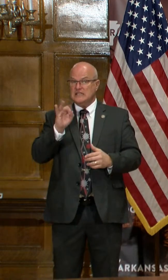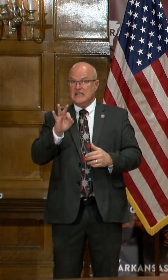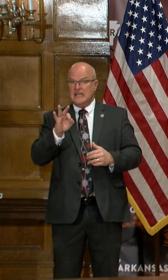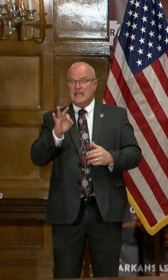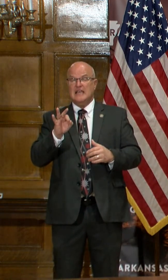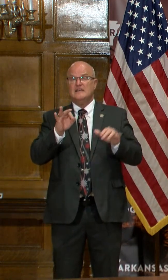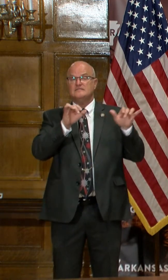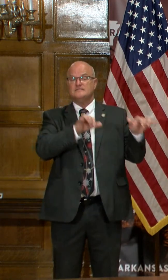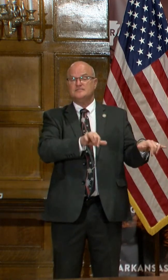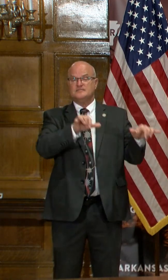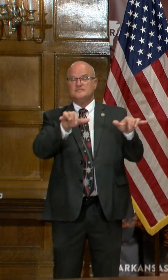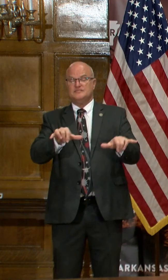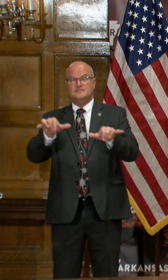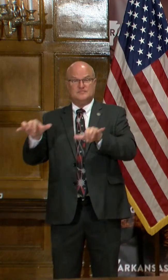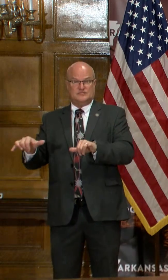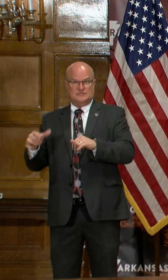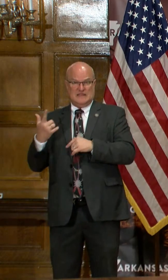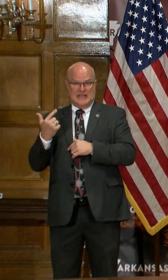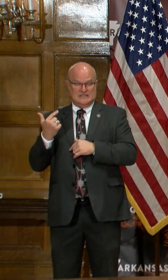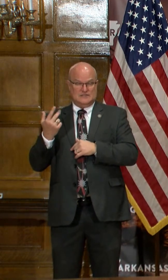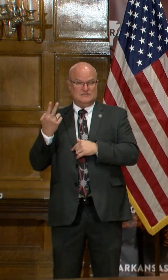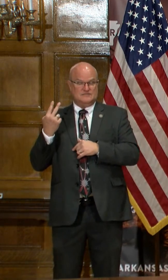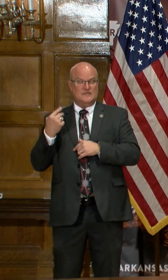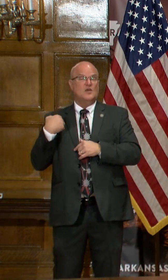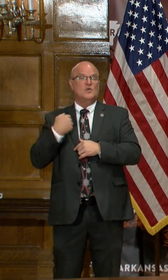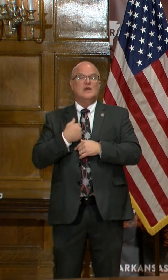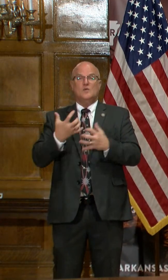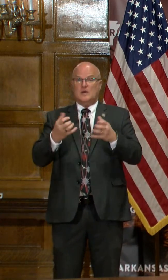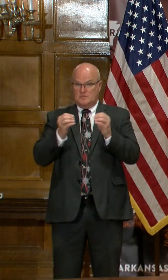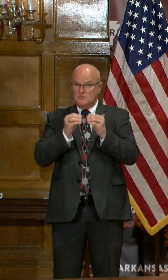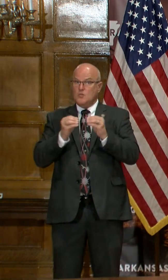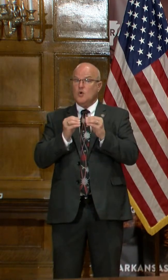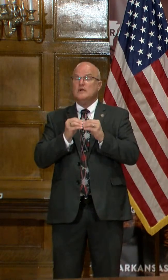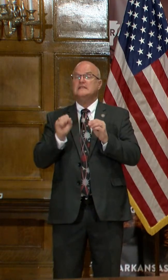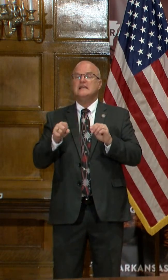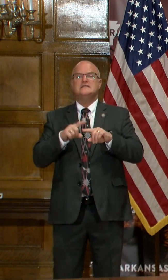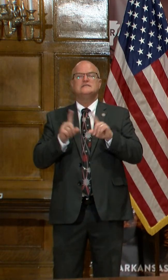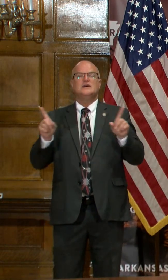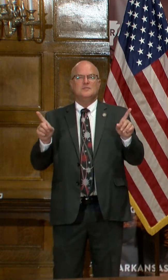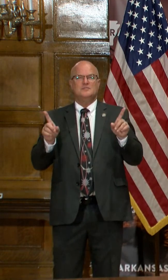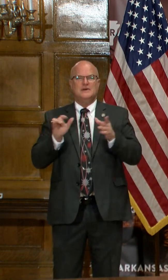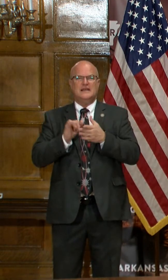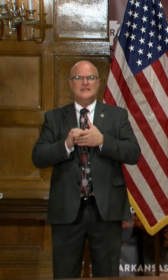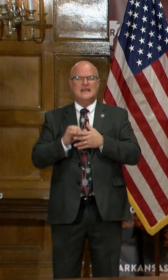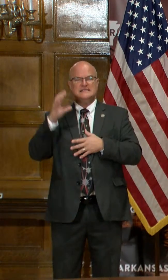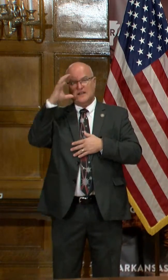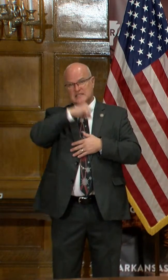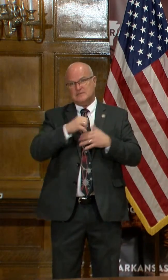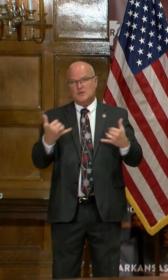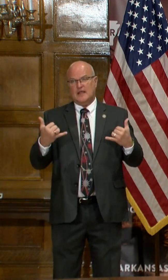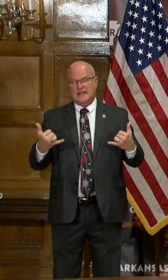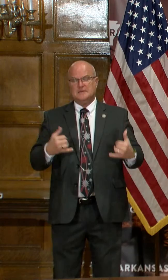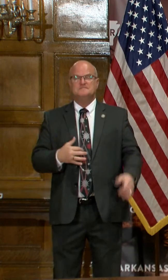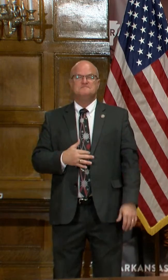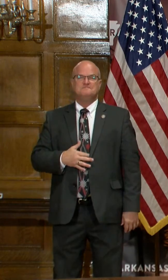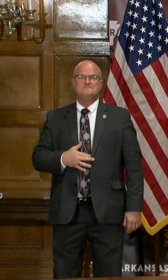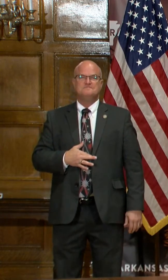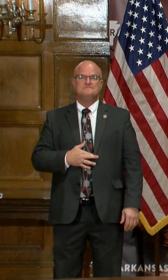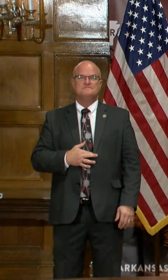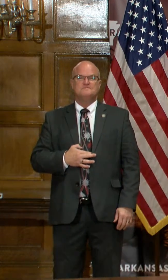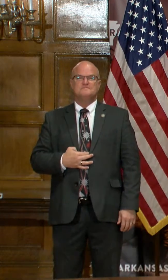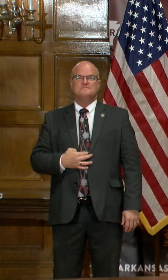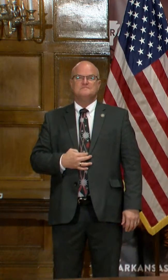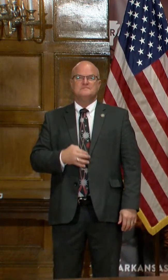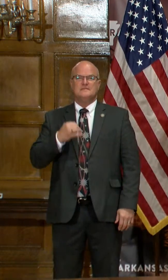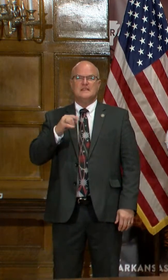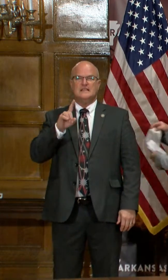pattern holds similar to last year. We would love for it to be more, but that's our estimate at this time. All right.